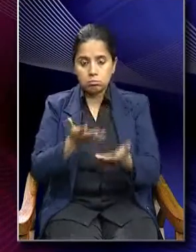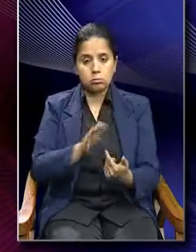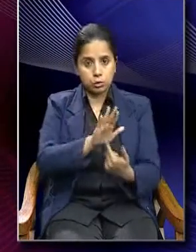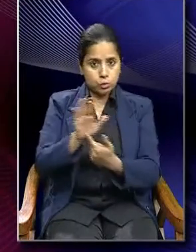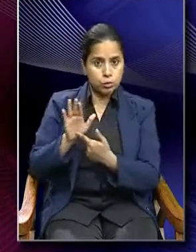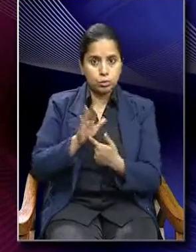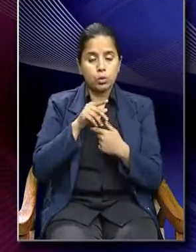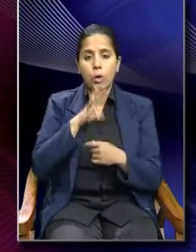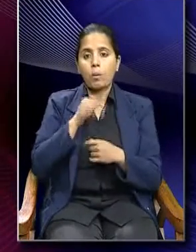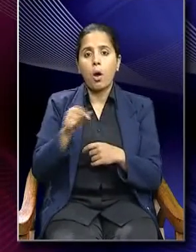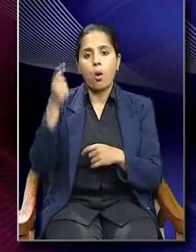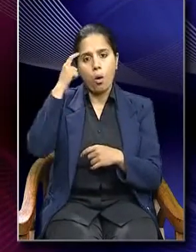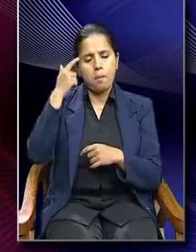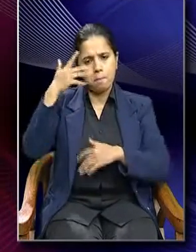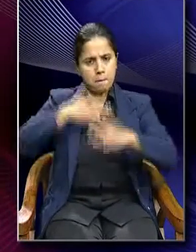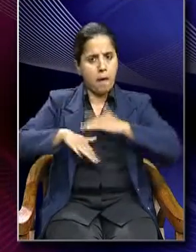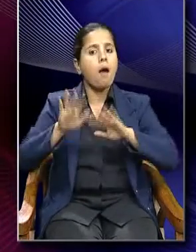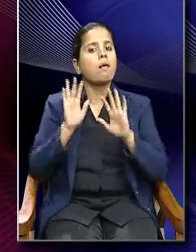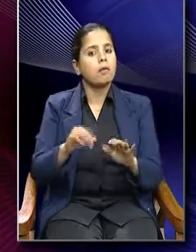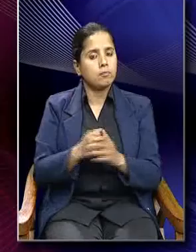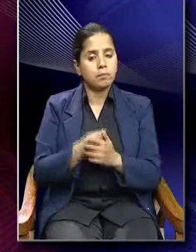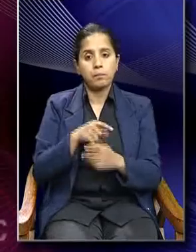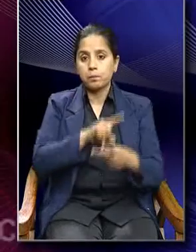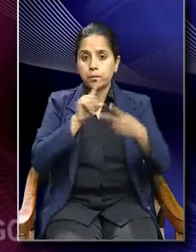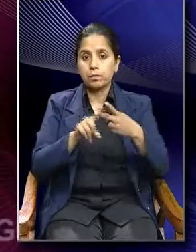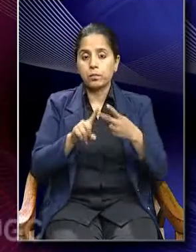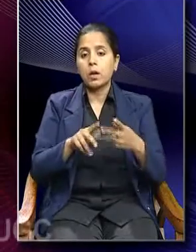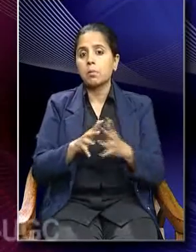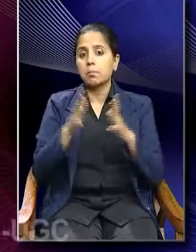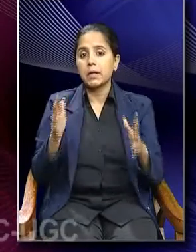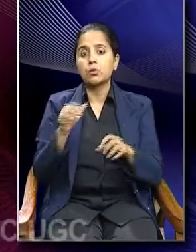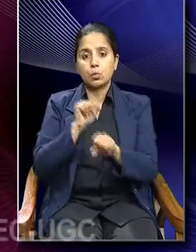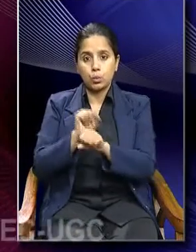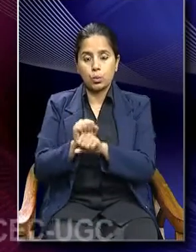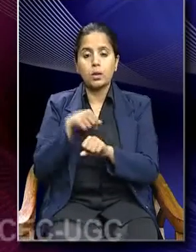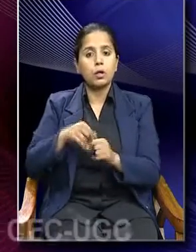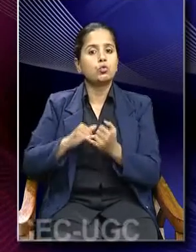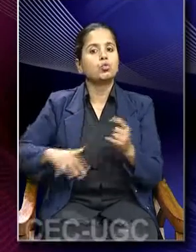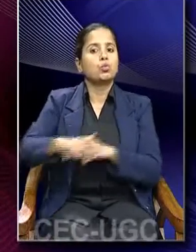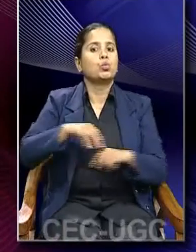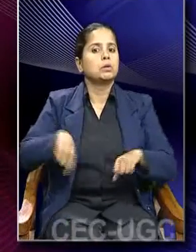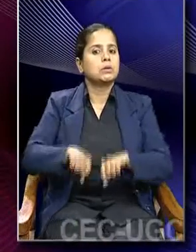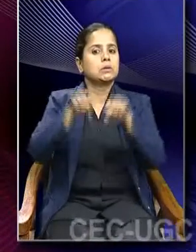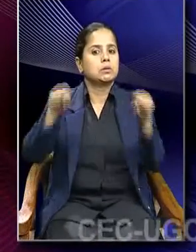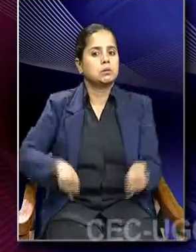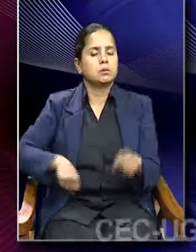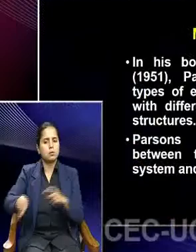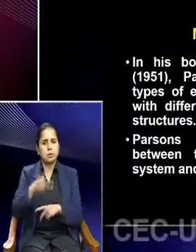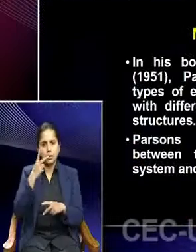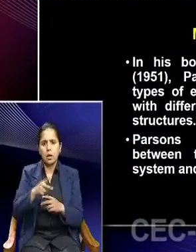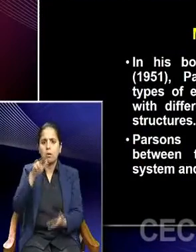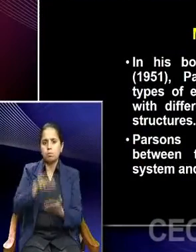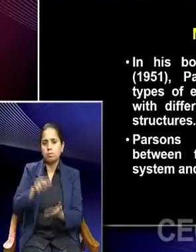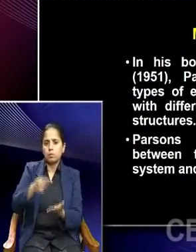and institutionalized. In his second major work, The Social System, Parsons kind of